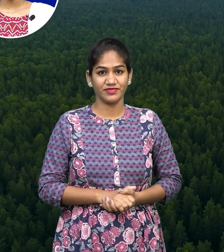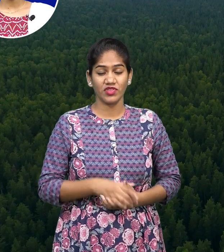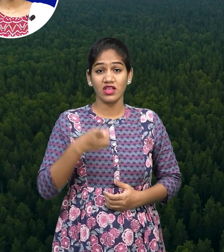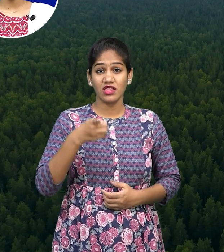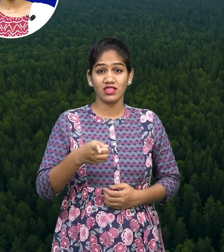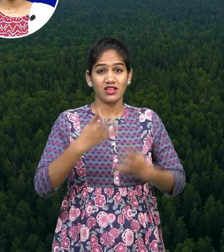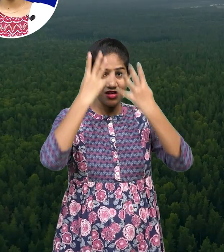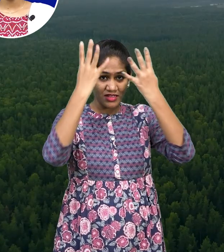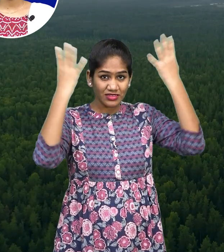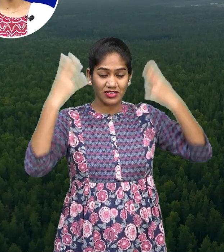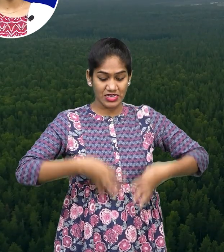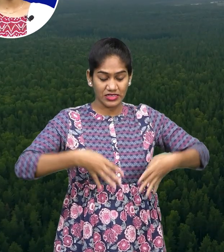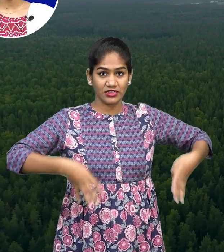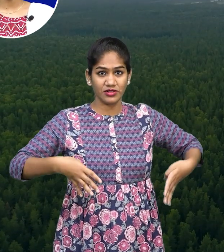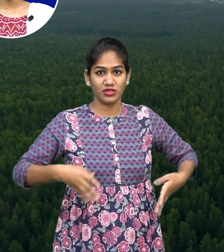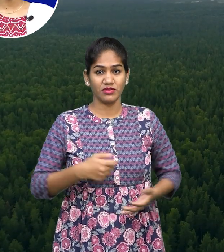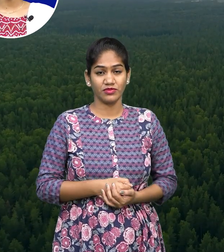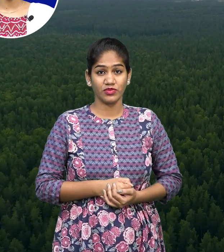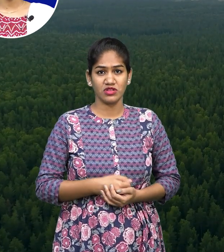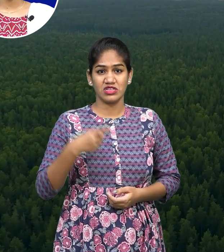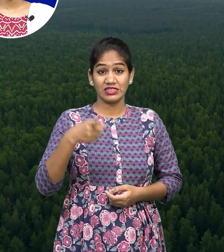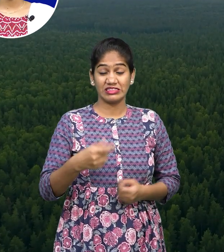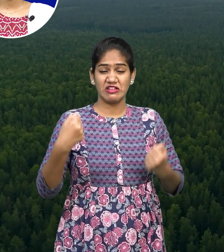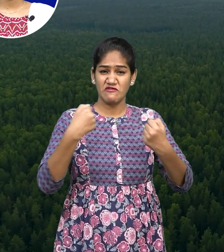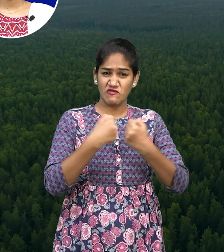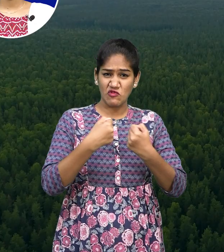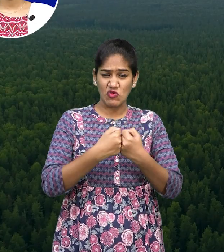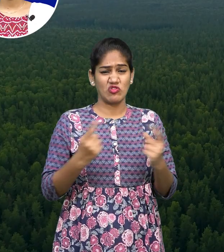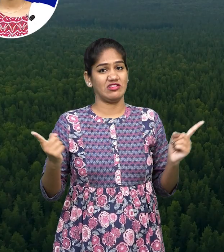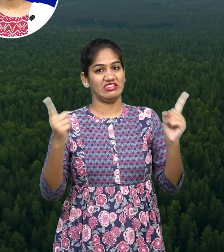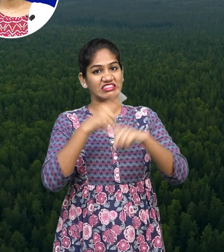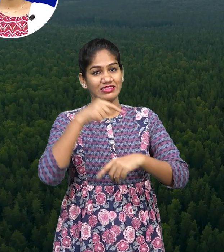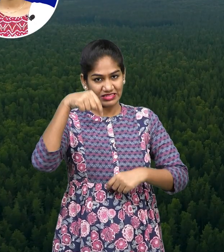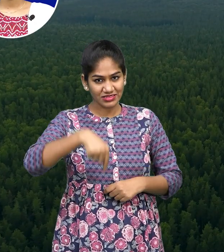The tribal people fought against this.